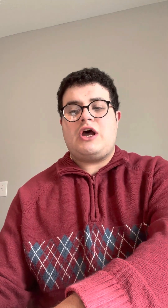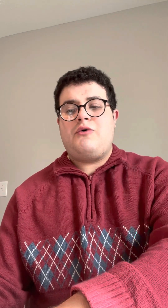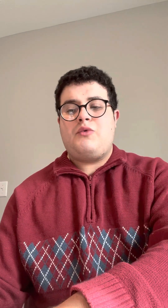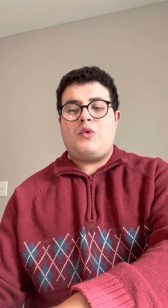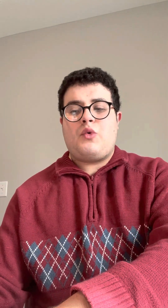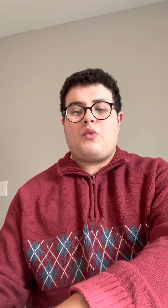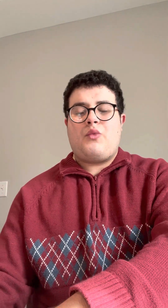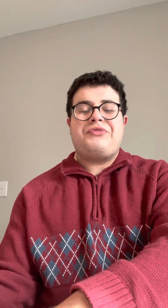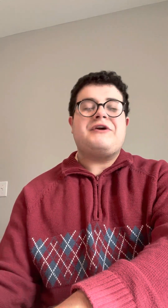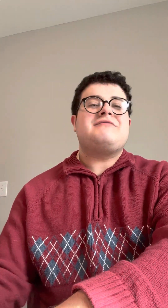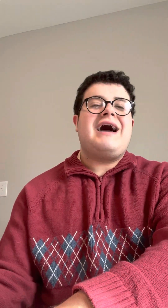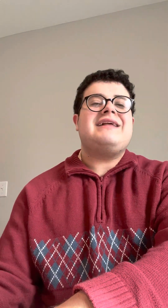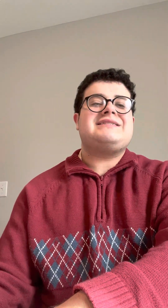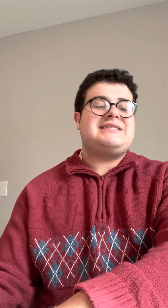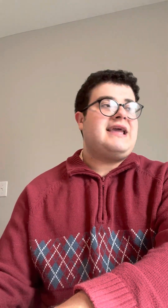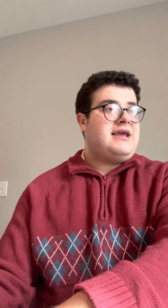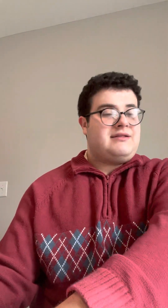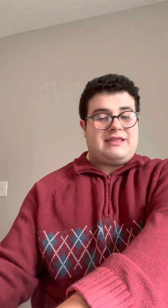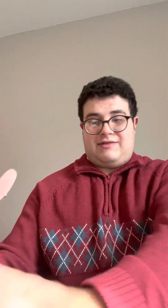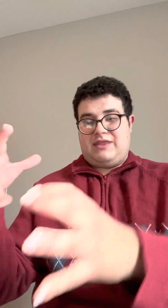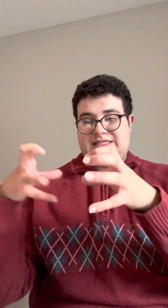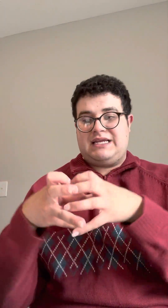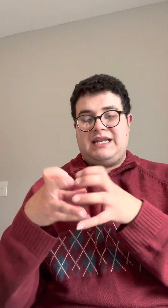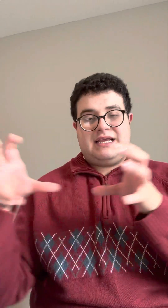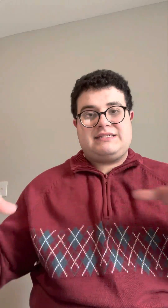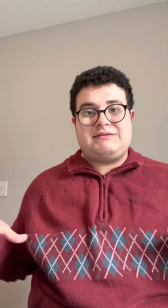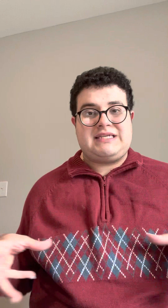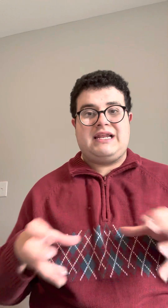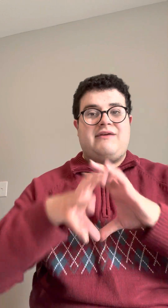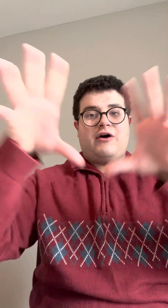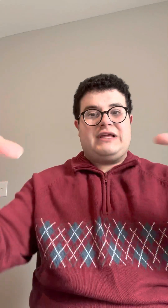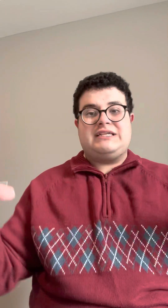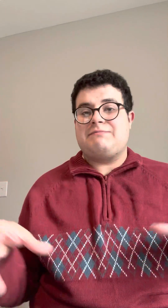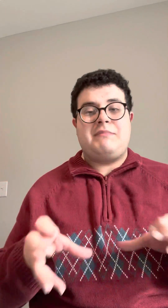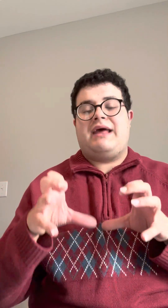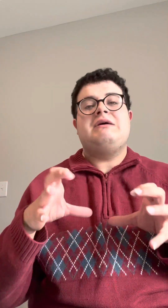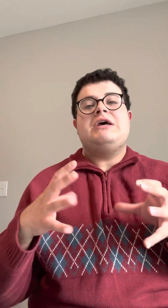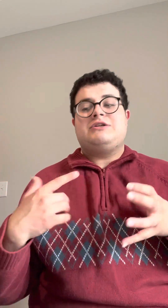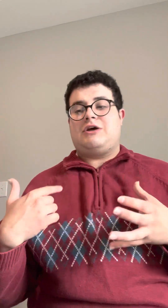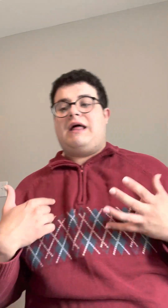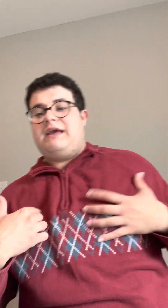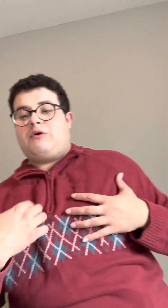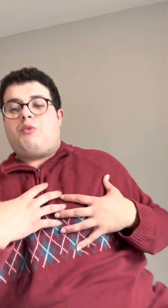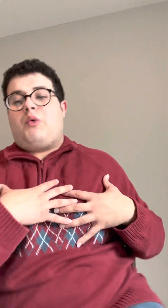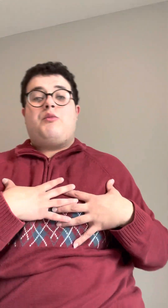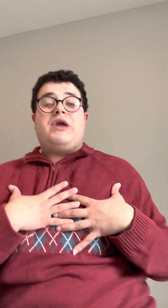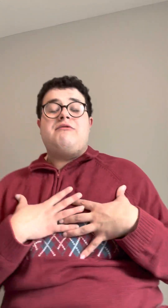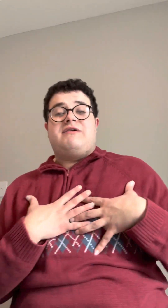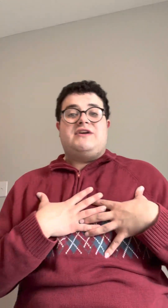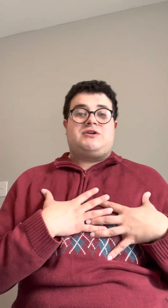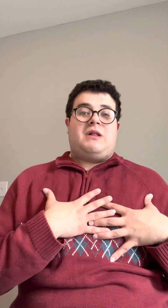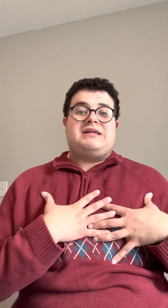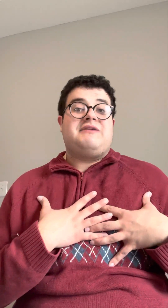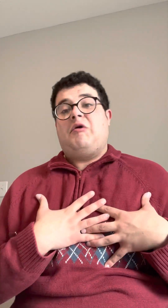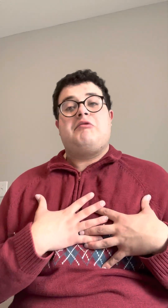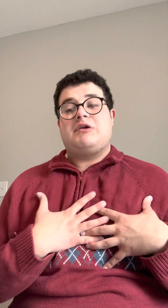So they're not saying that the city is a city of all these men. So like what we would visualize if we were to do